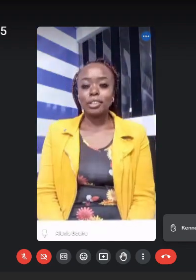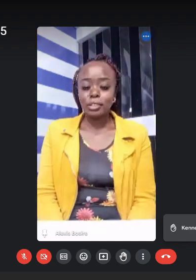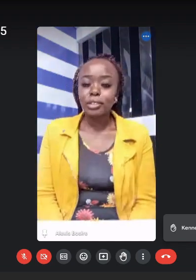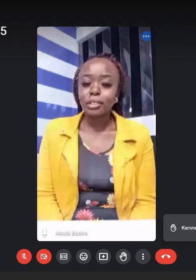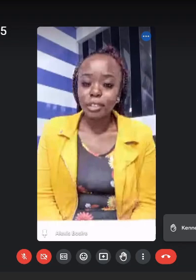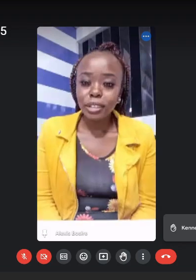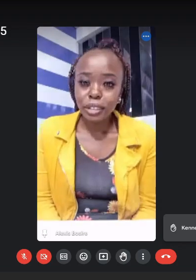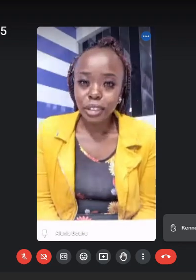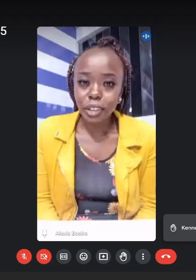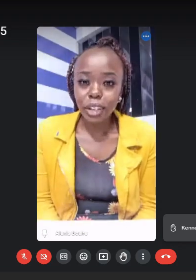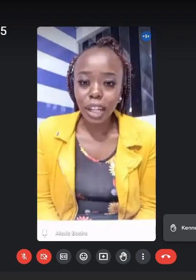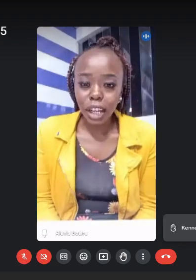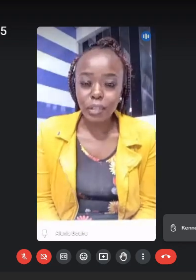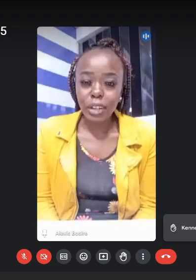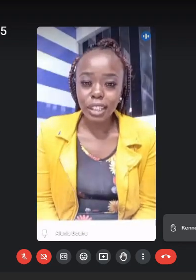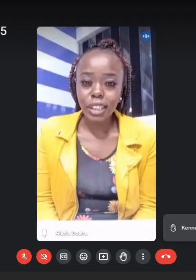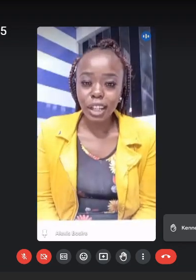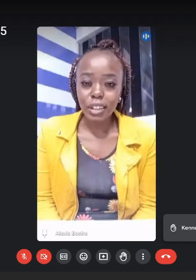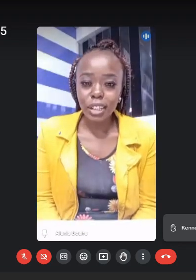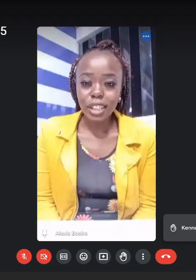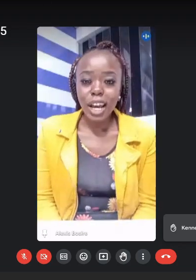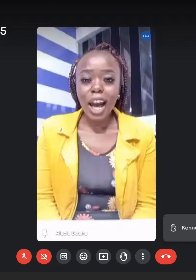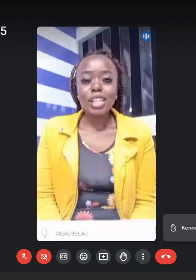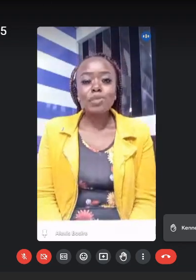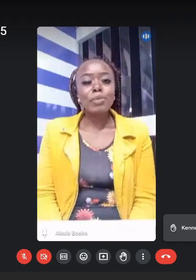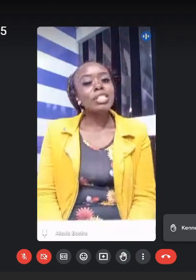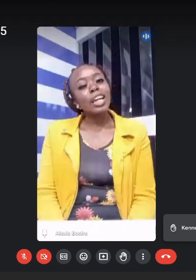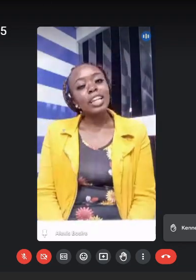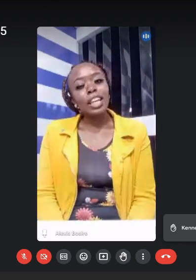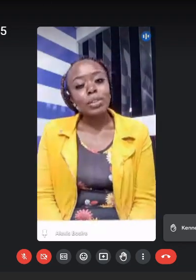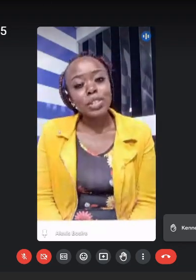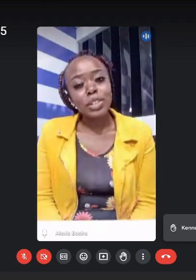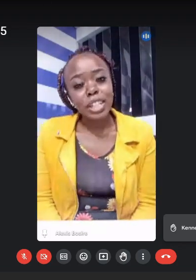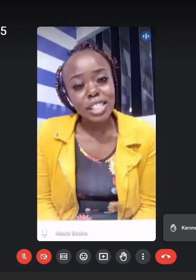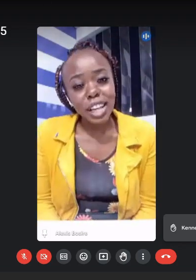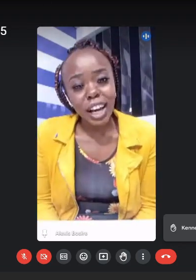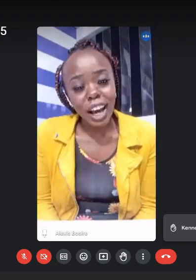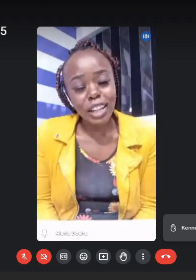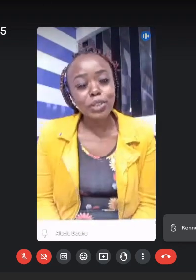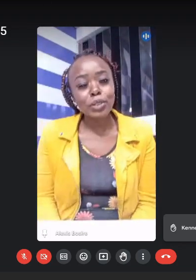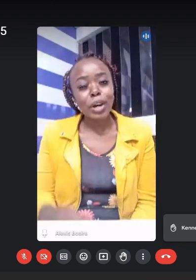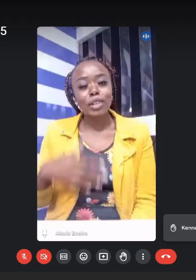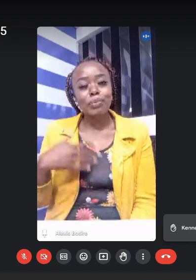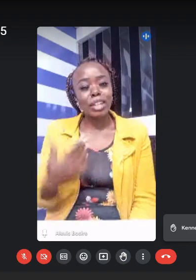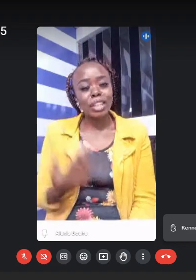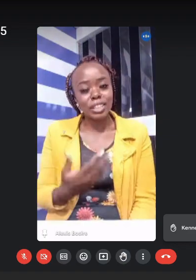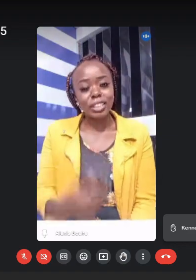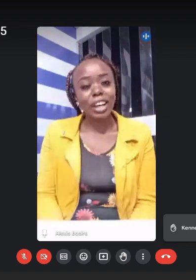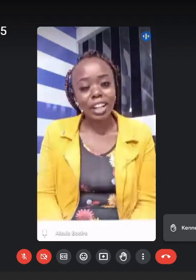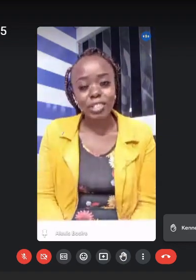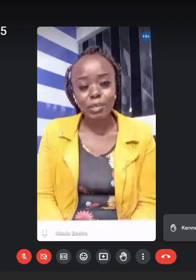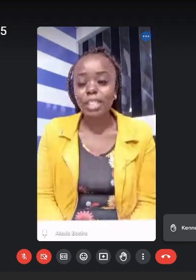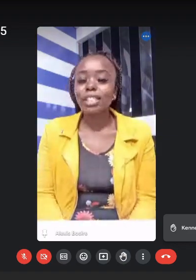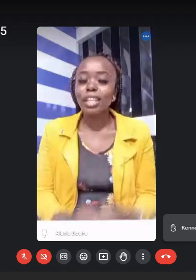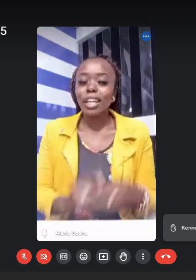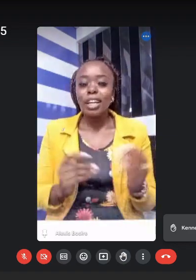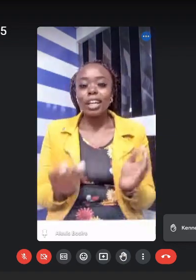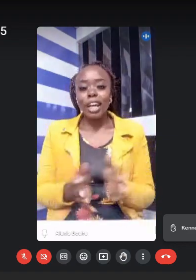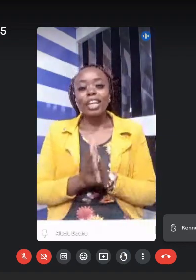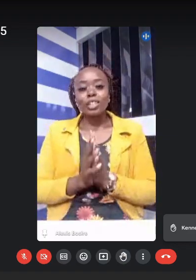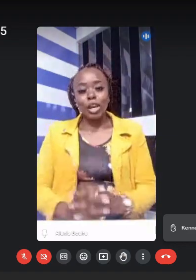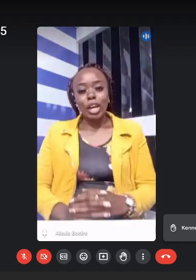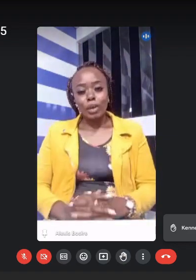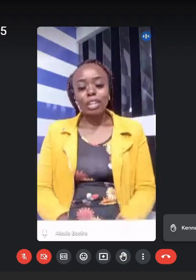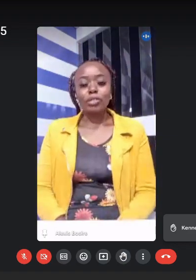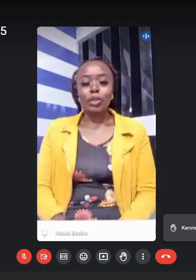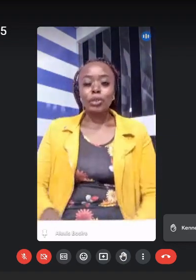it. Okay, I will. I guess basically the question is I should do a repeat on the alphabets. Yeah, that